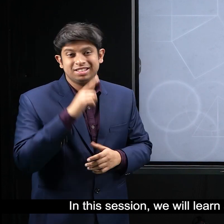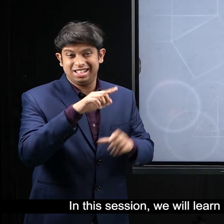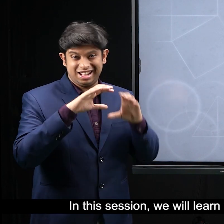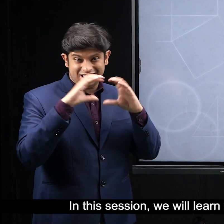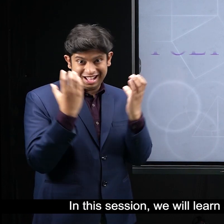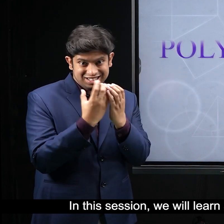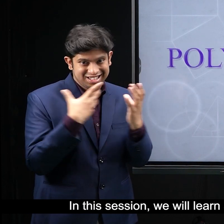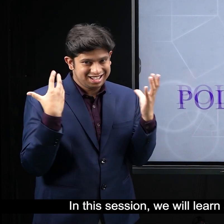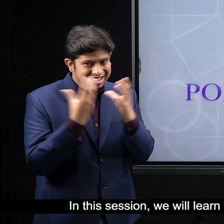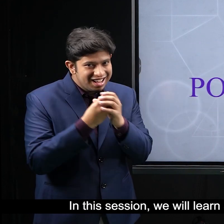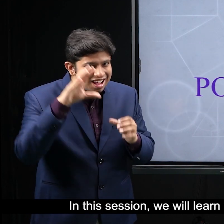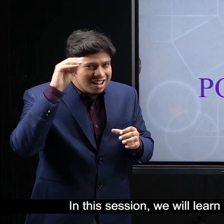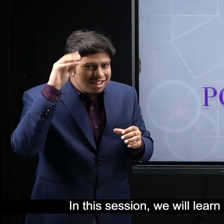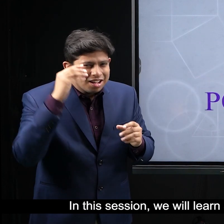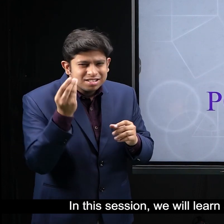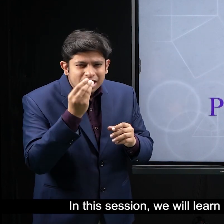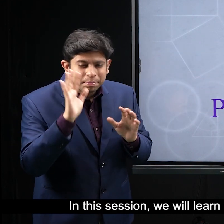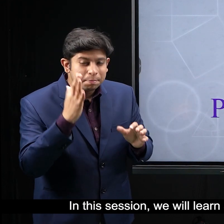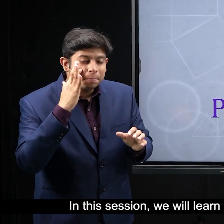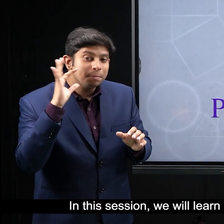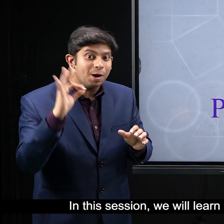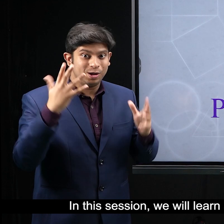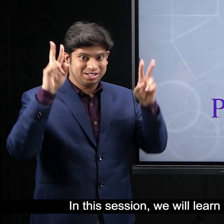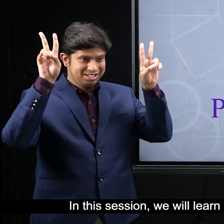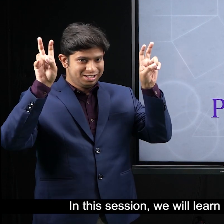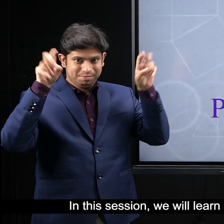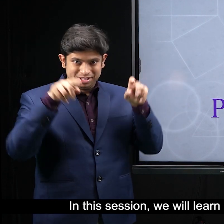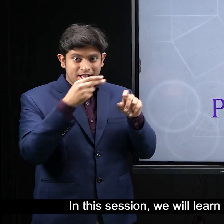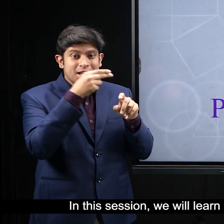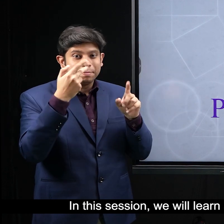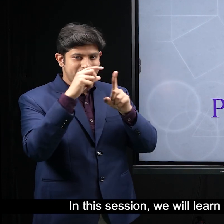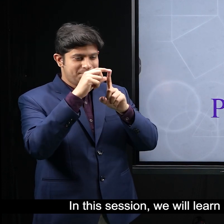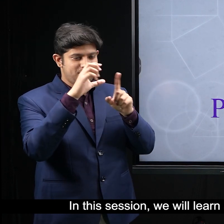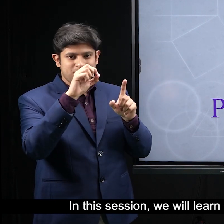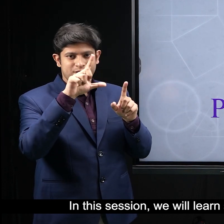In this session, we will learn some important topic, polynomials in algebra.